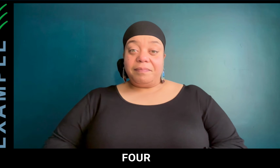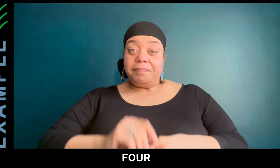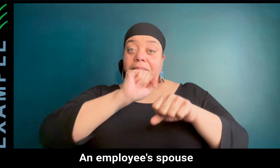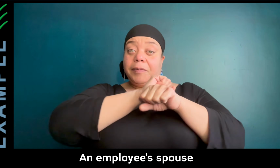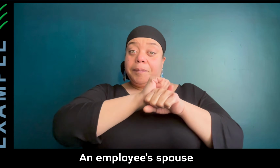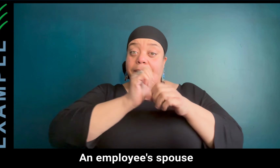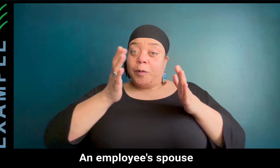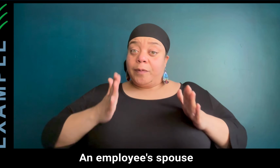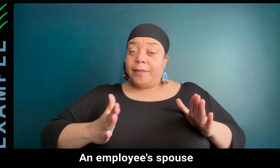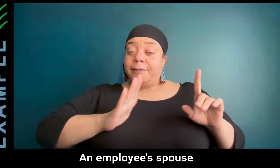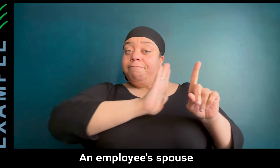An employee's spouse